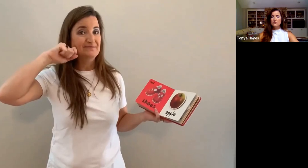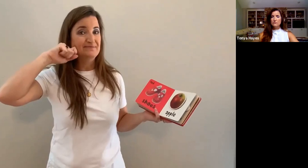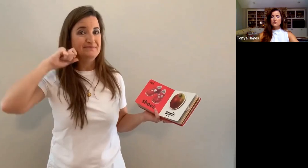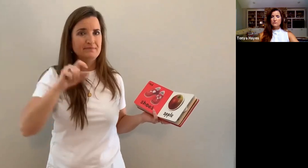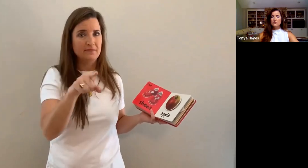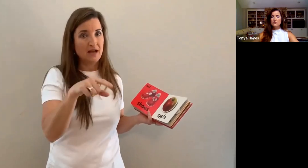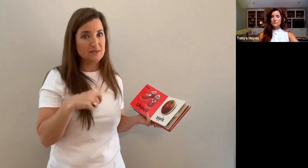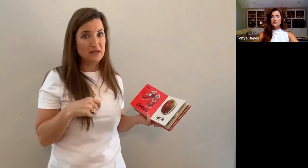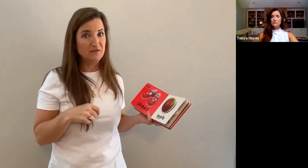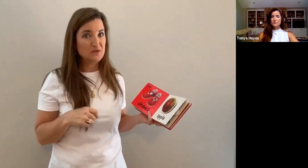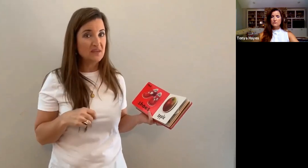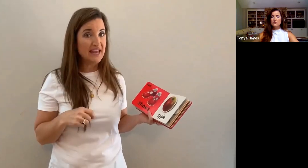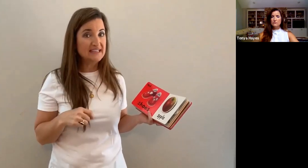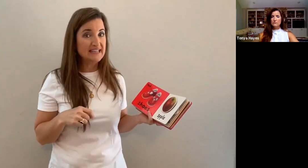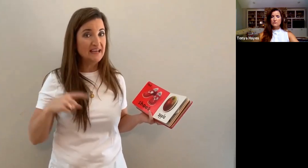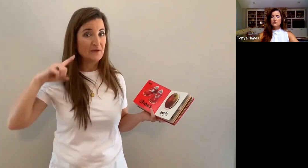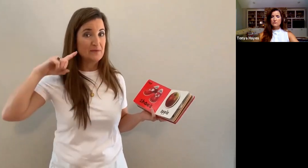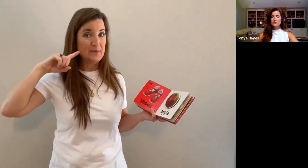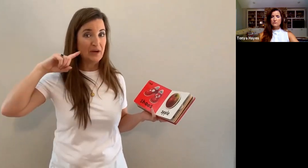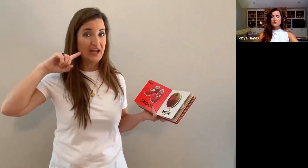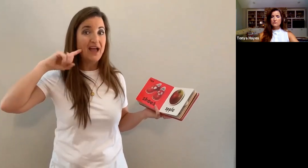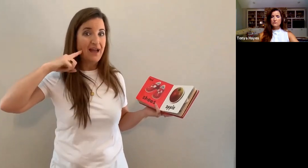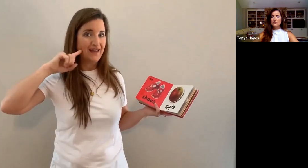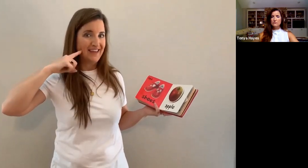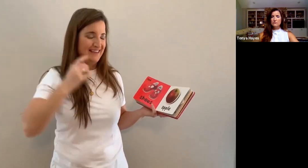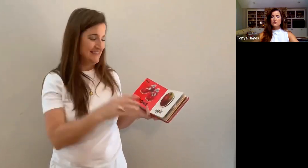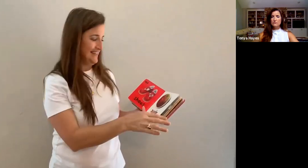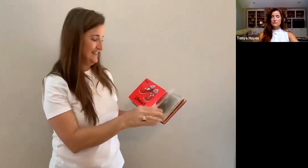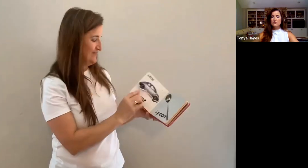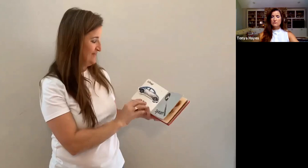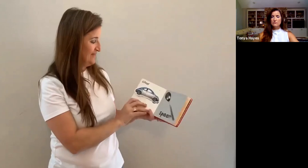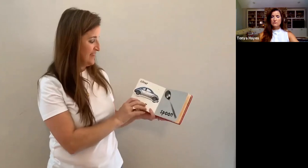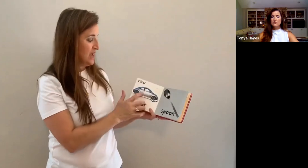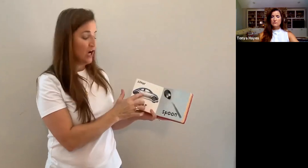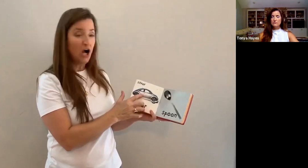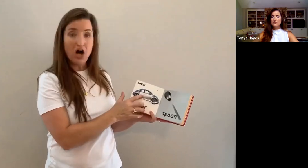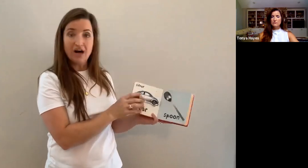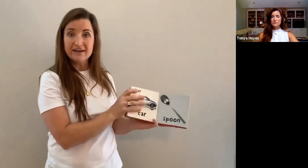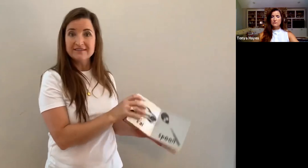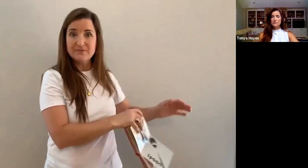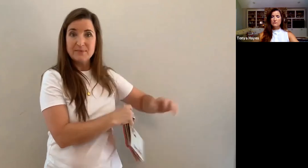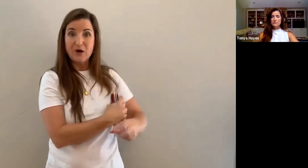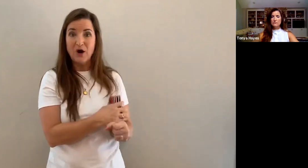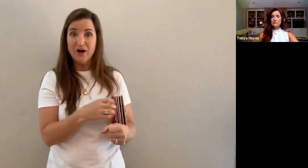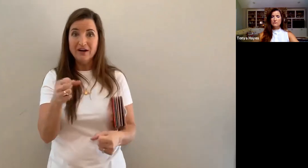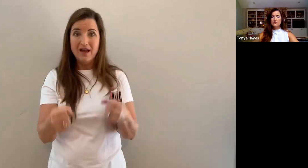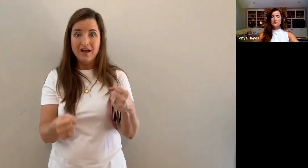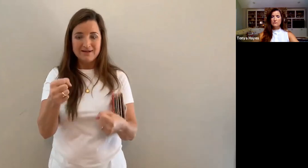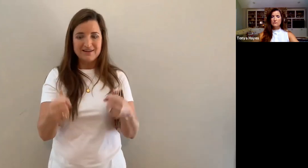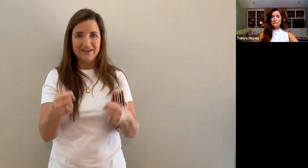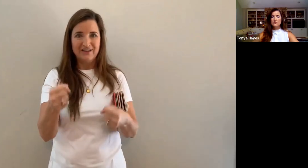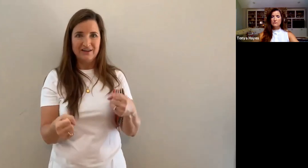Apple. Not to be confused with candy. Remember? Candy. Car. Do you remember